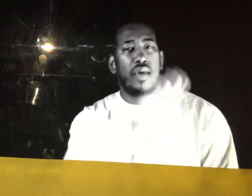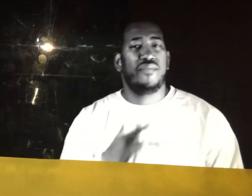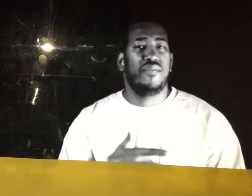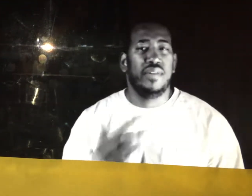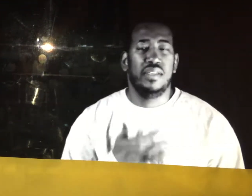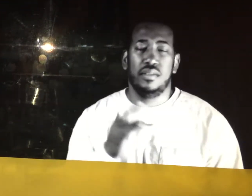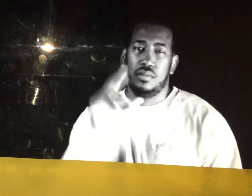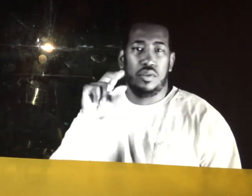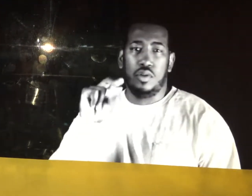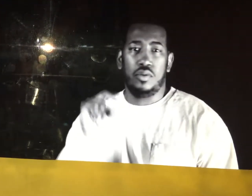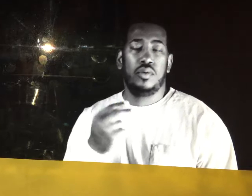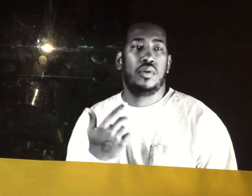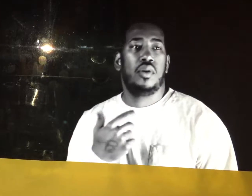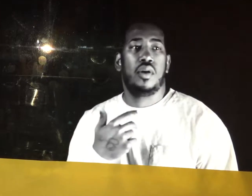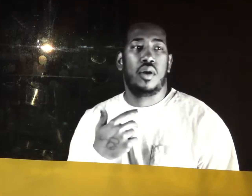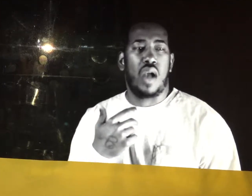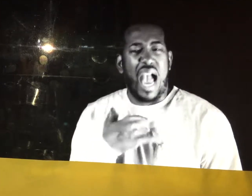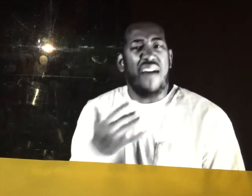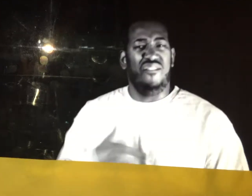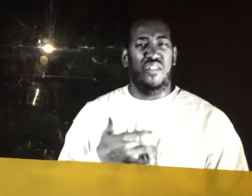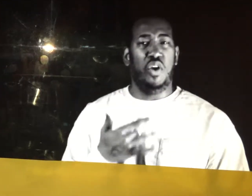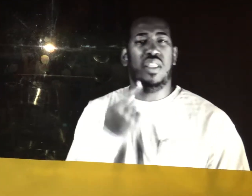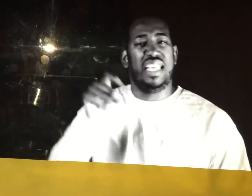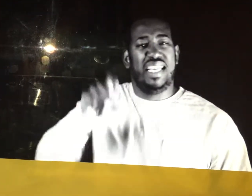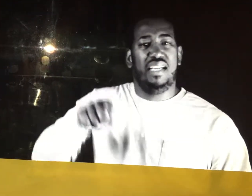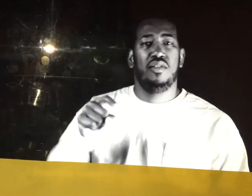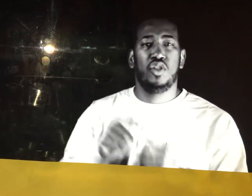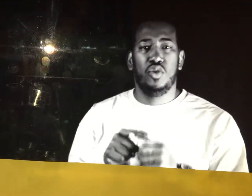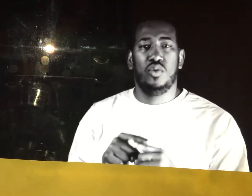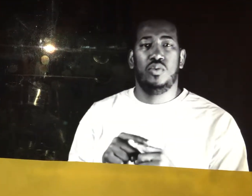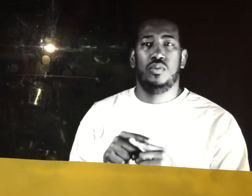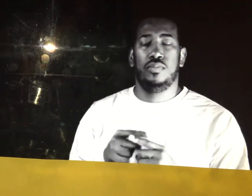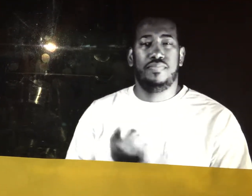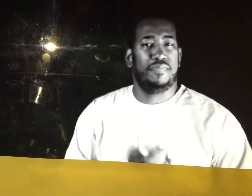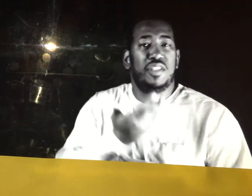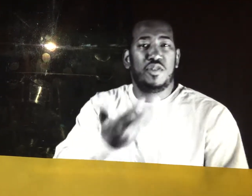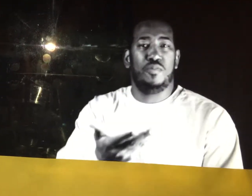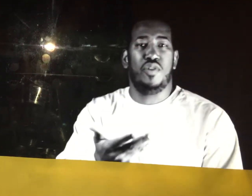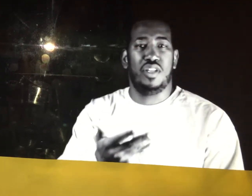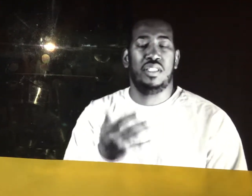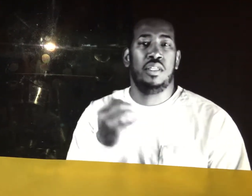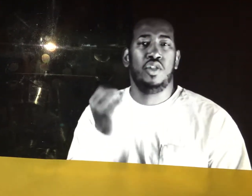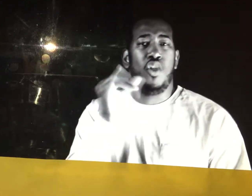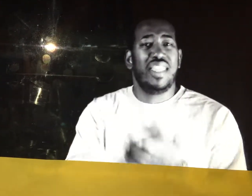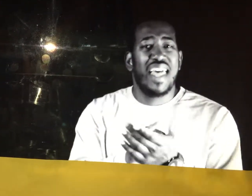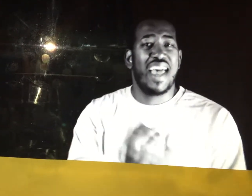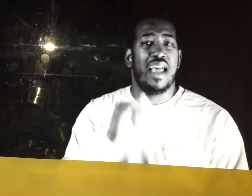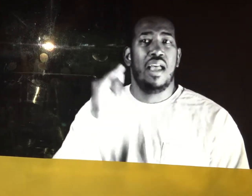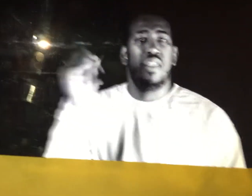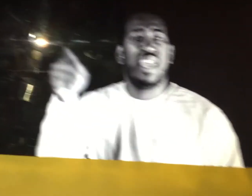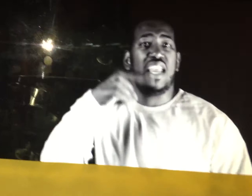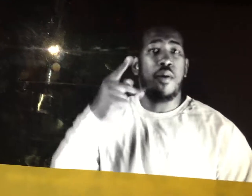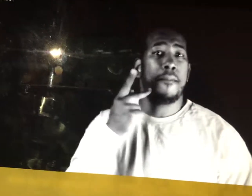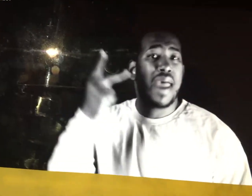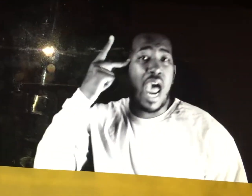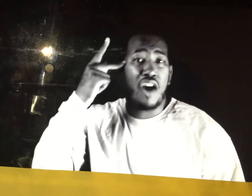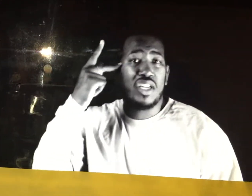First, I want to say that I'm not here to criticize or hurt anyone's feelings. I really am just here to express